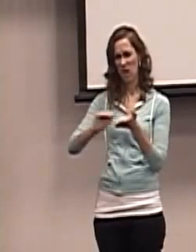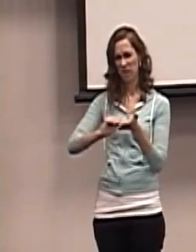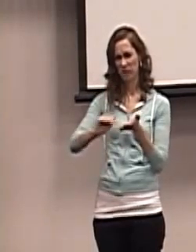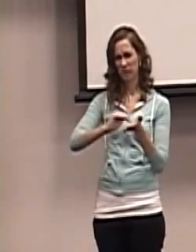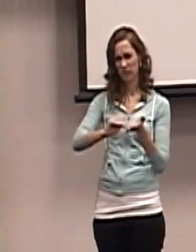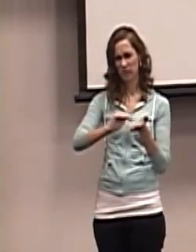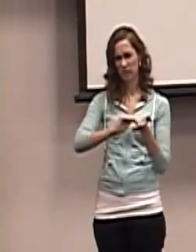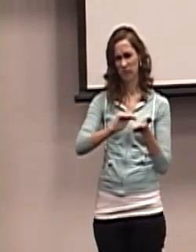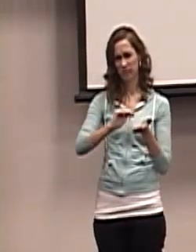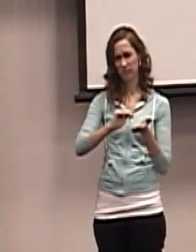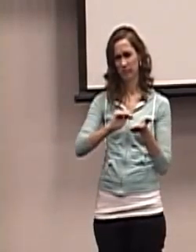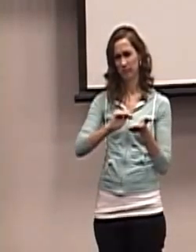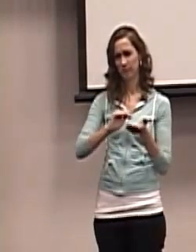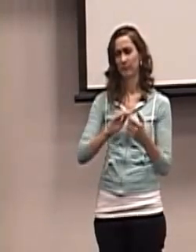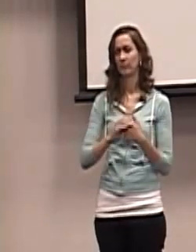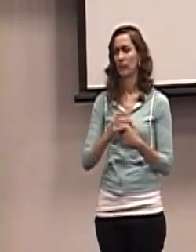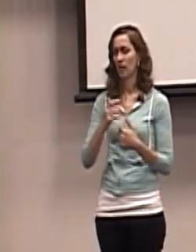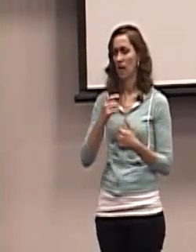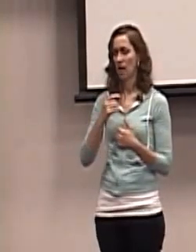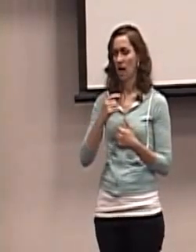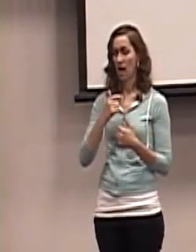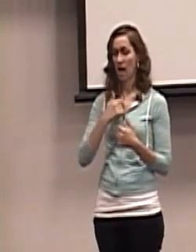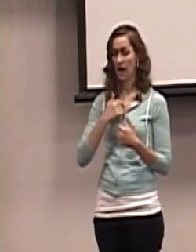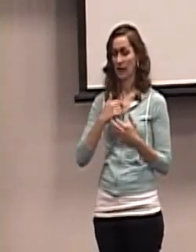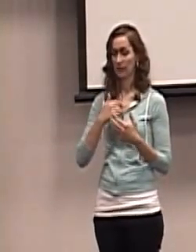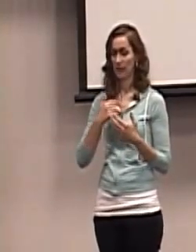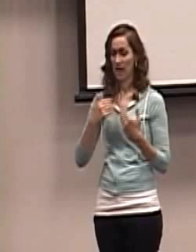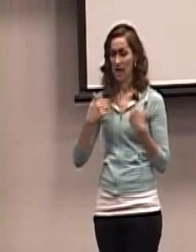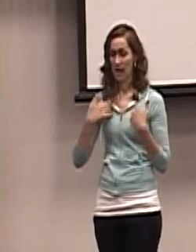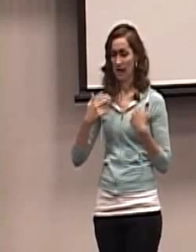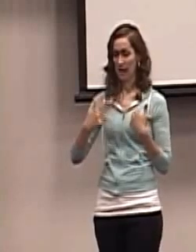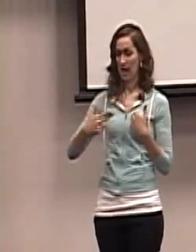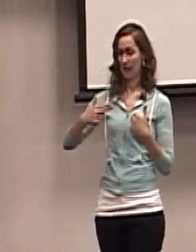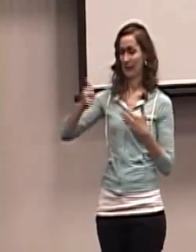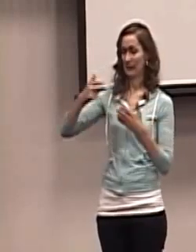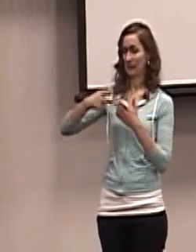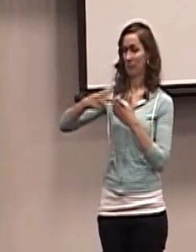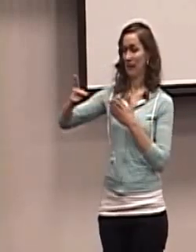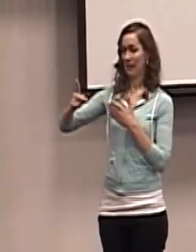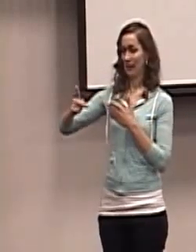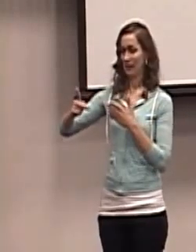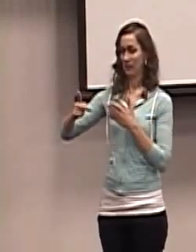was the newest hire on the payroll, but I was not let go.